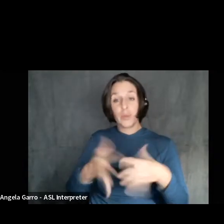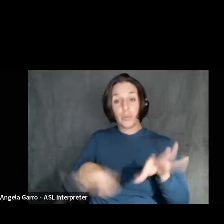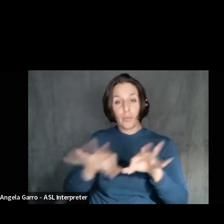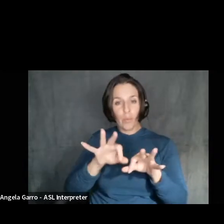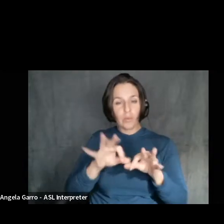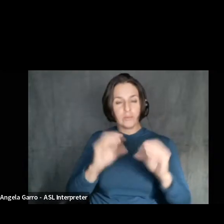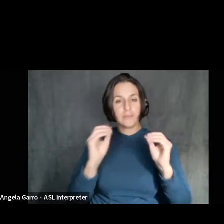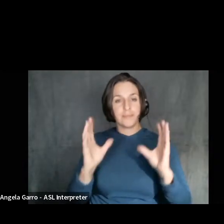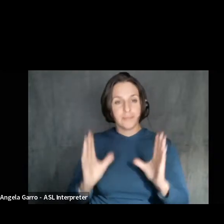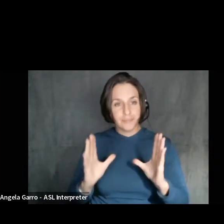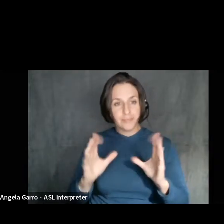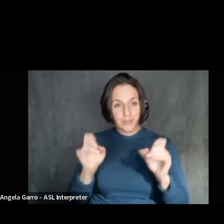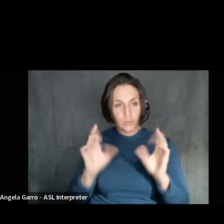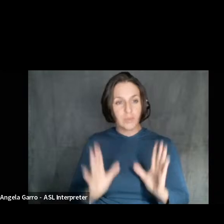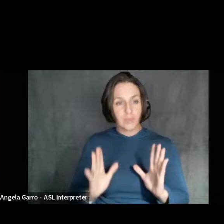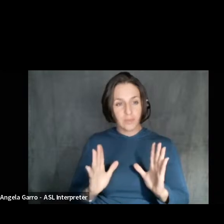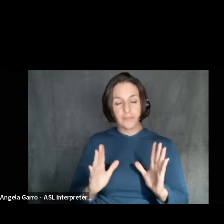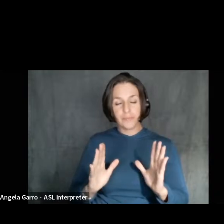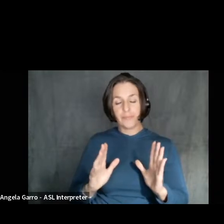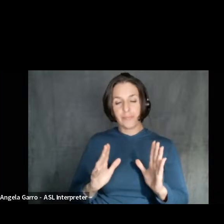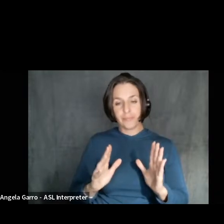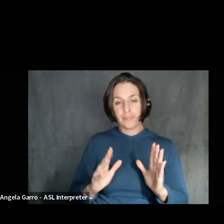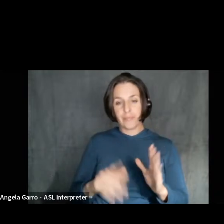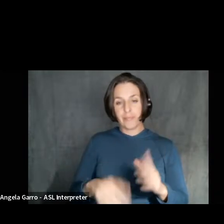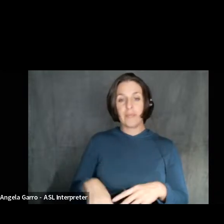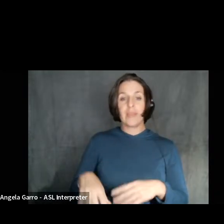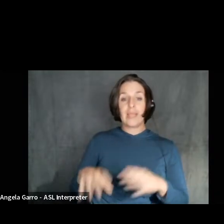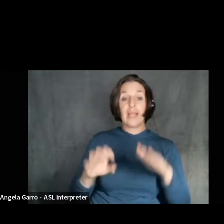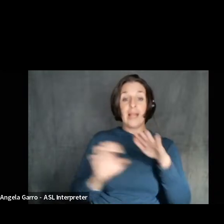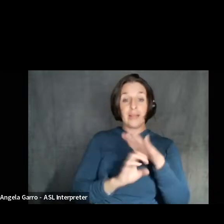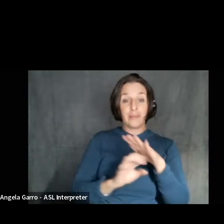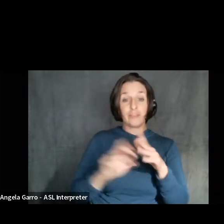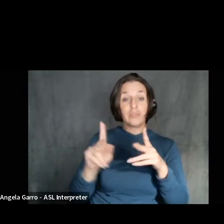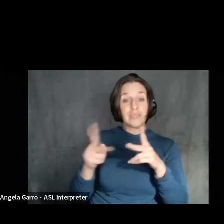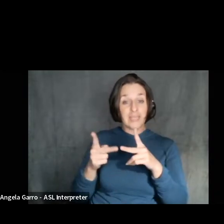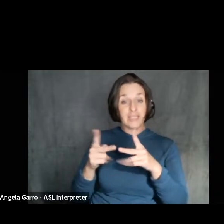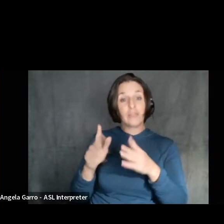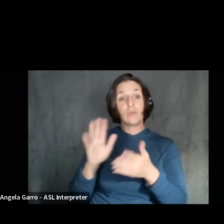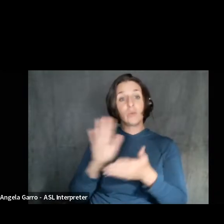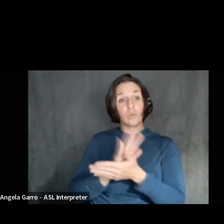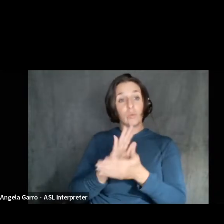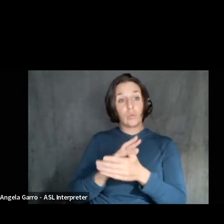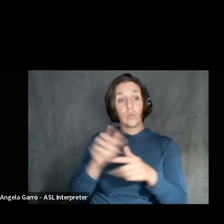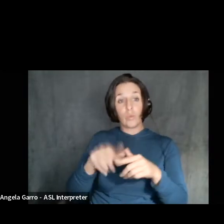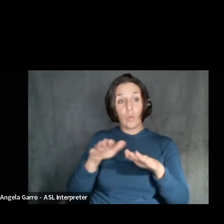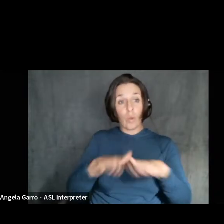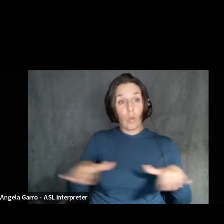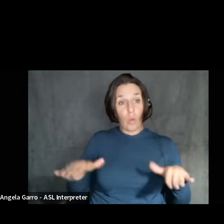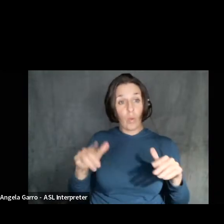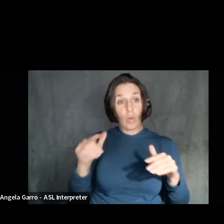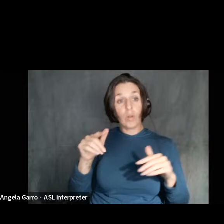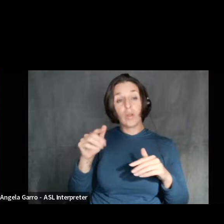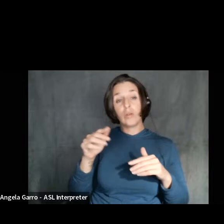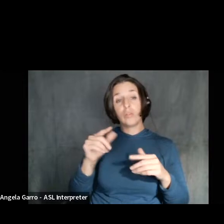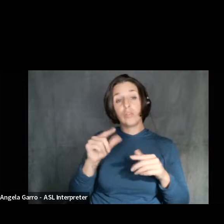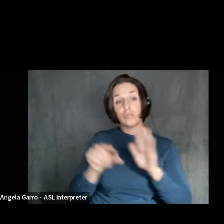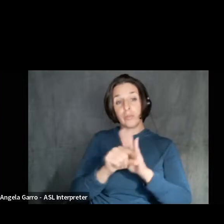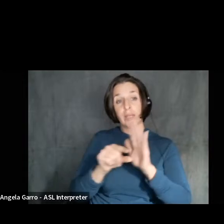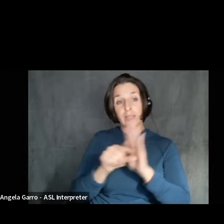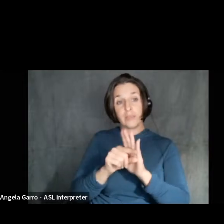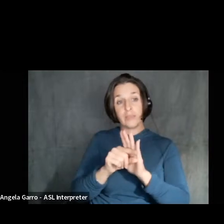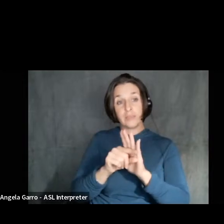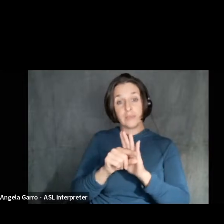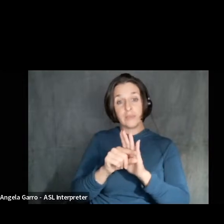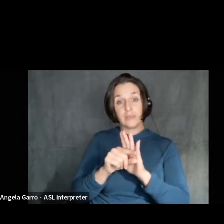cognizance to elementary and secondary school education. In fact, to the lower grades, of the school organization, the remark applies